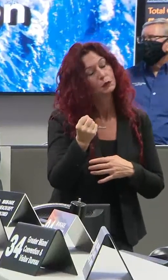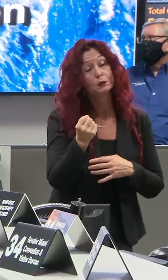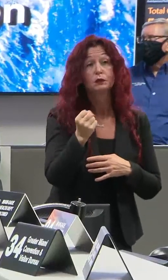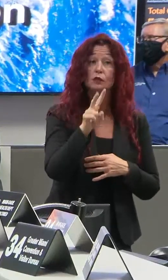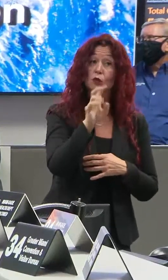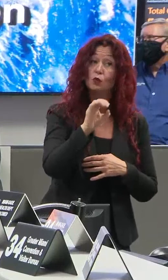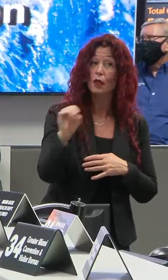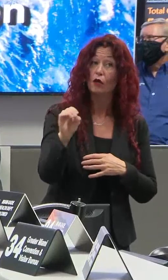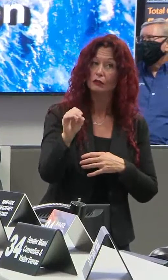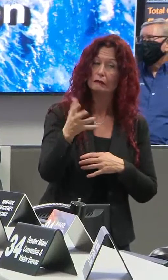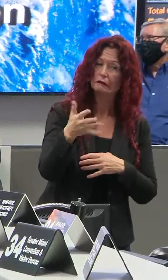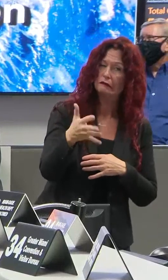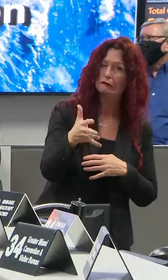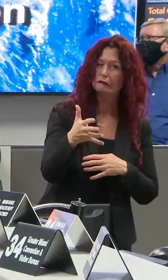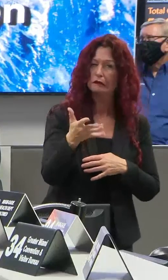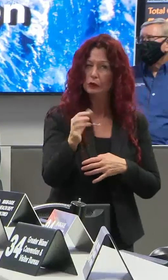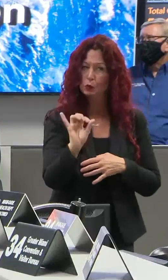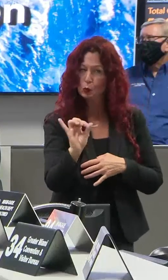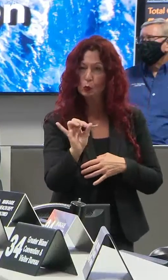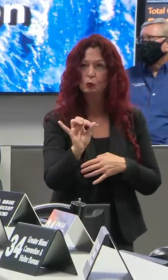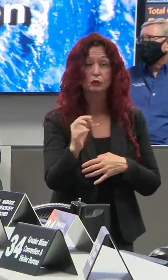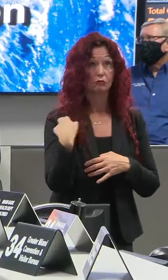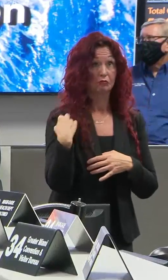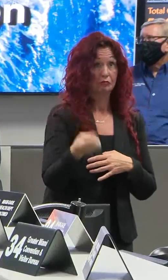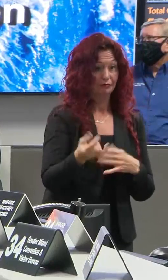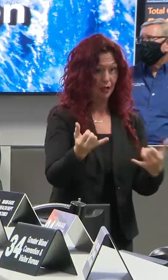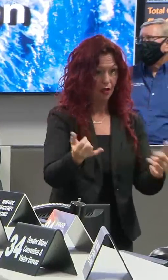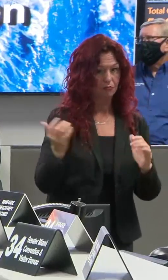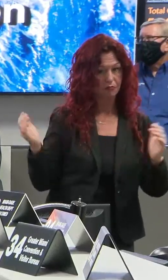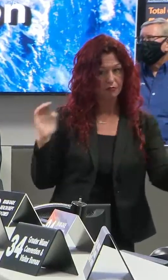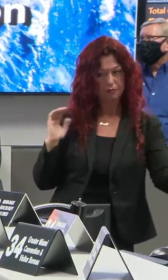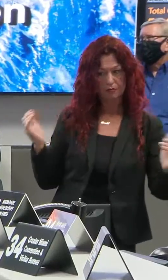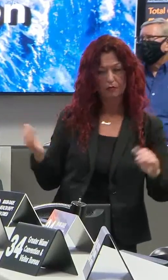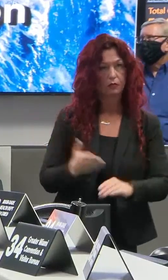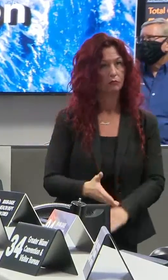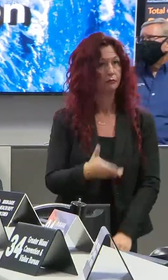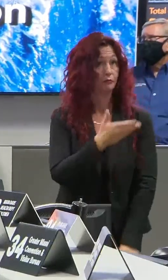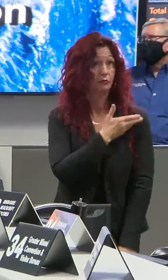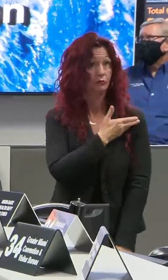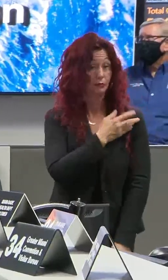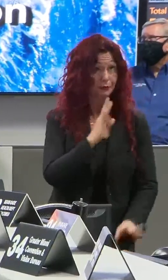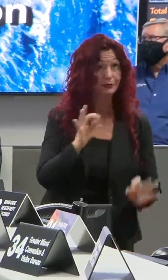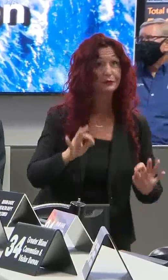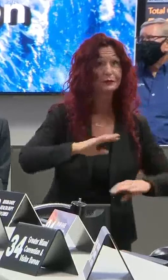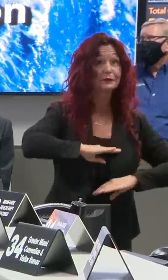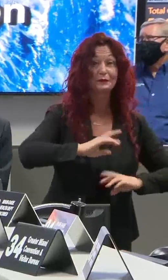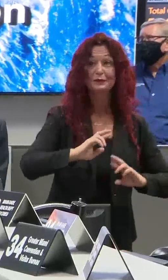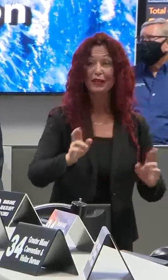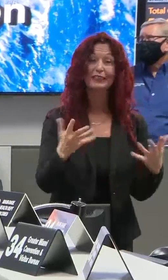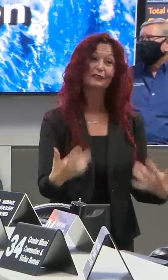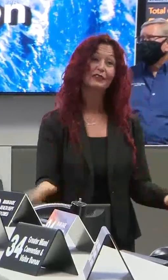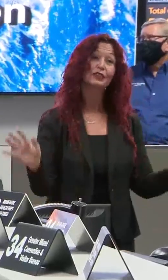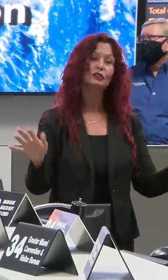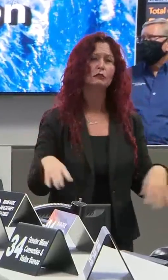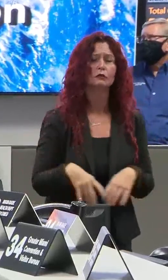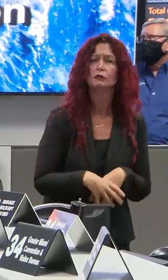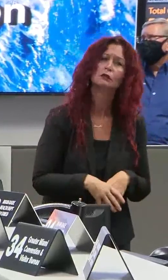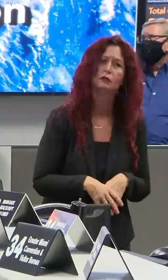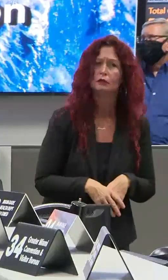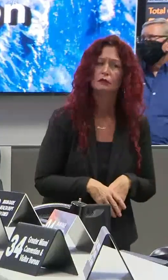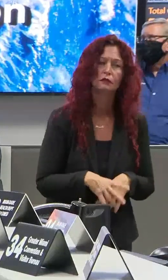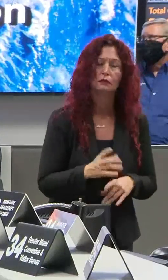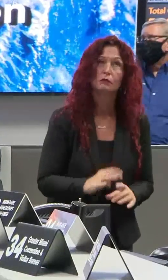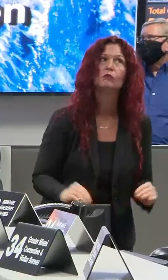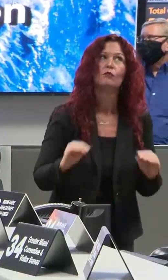in Miami-Dade. We still have a long way to go. This whole nation has a long way to go. But we are making strides, and we